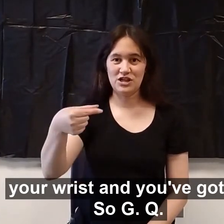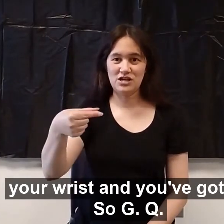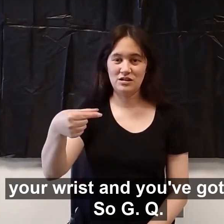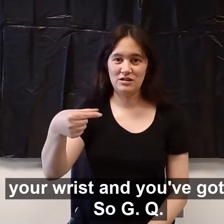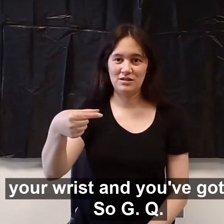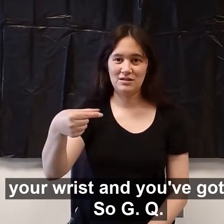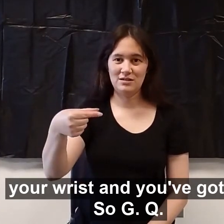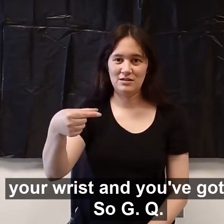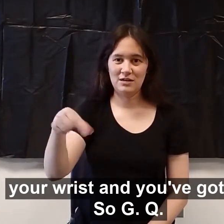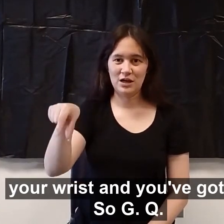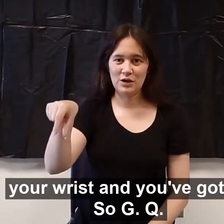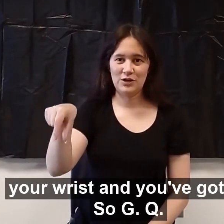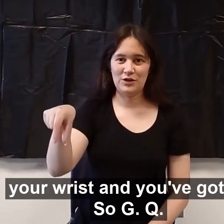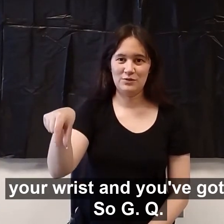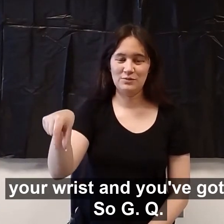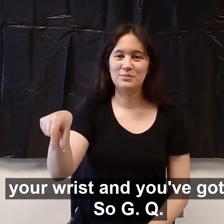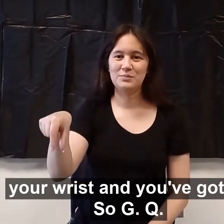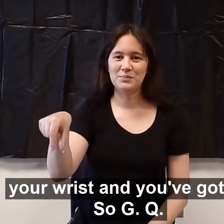G, Q.